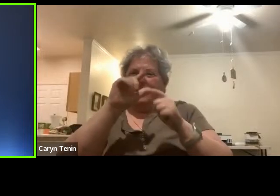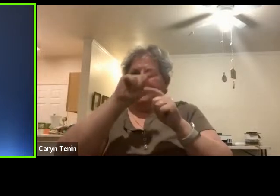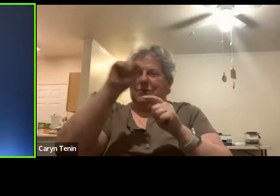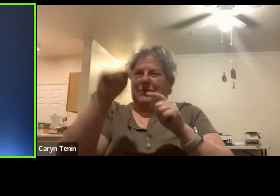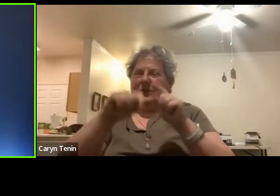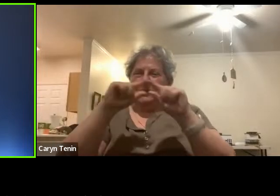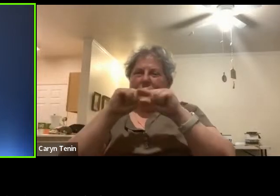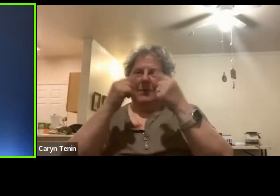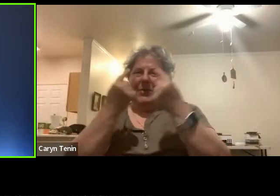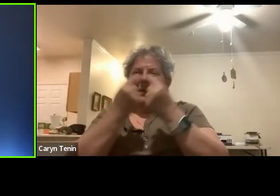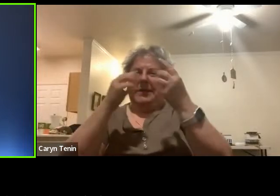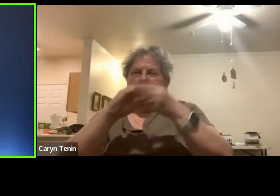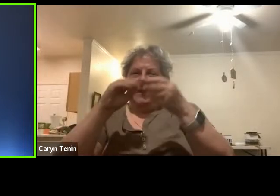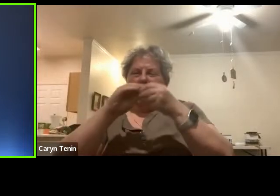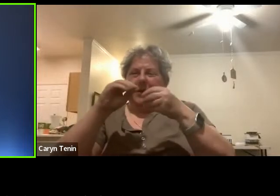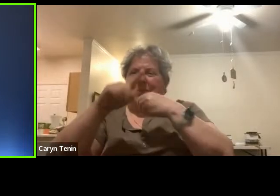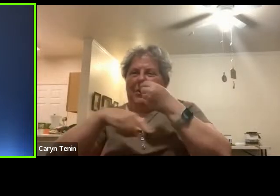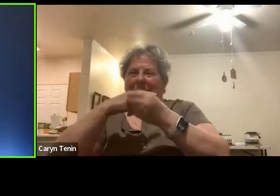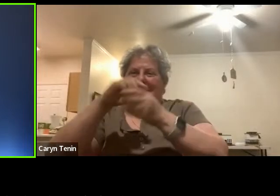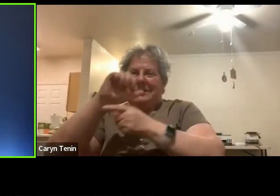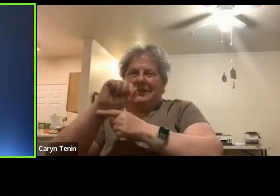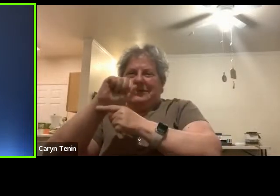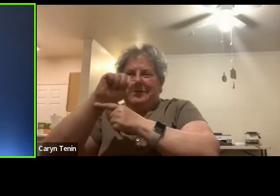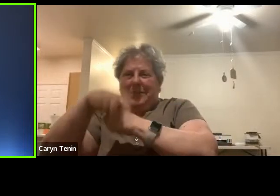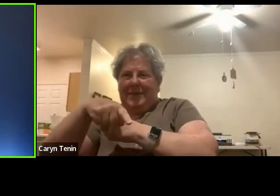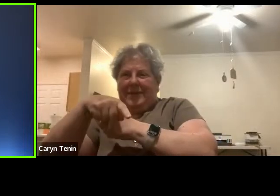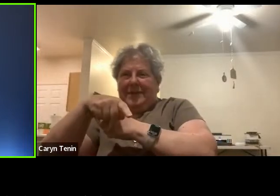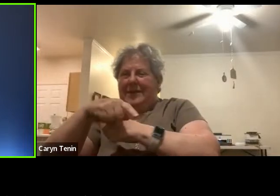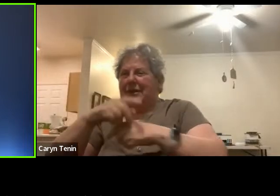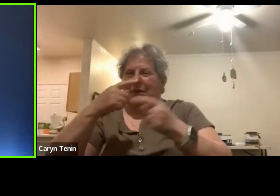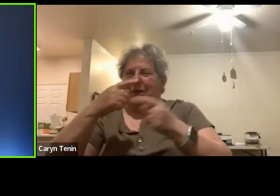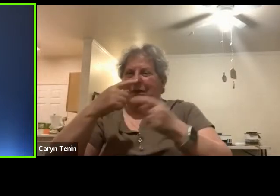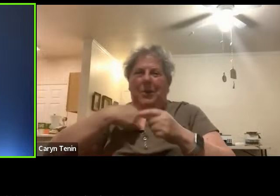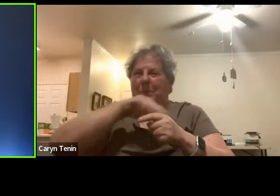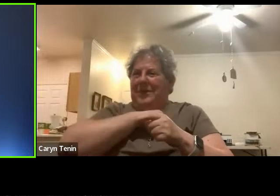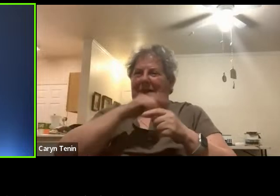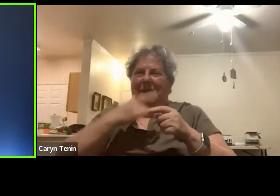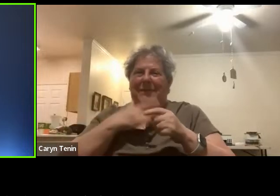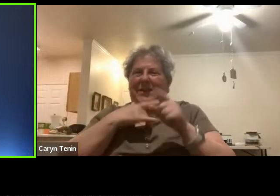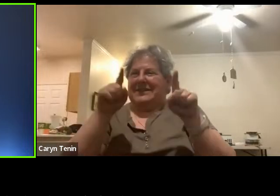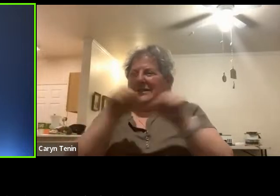changing in order to address our needs.